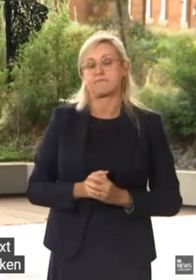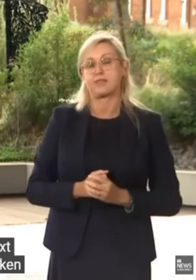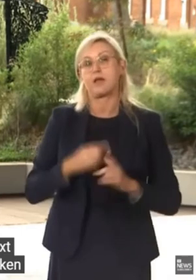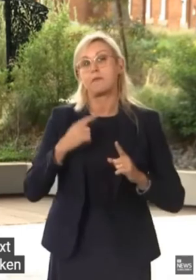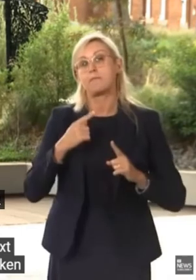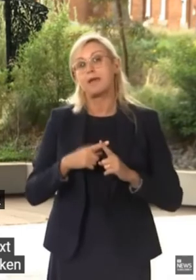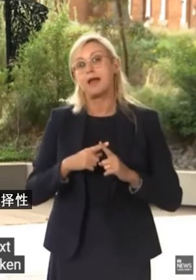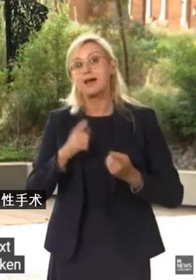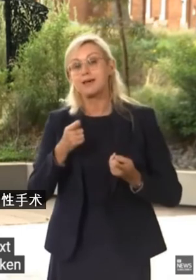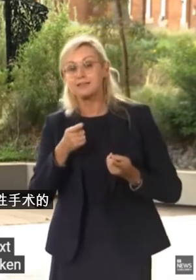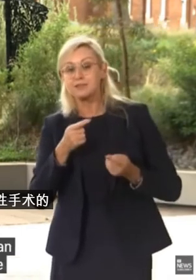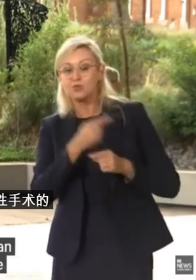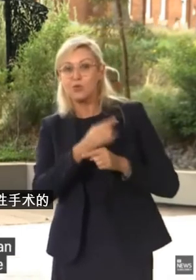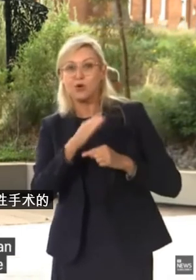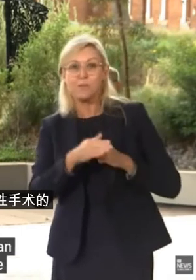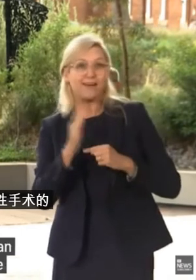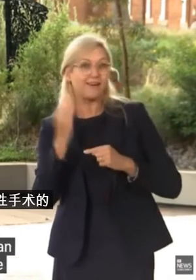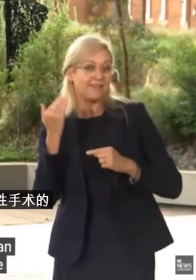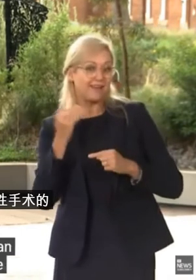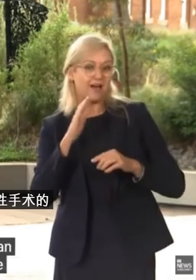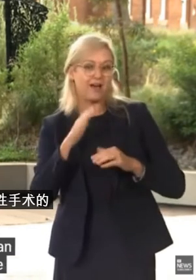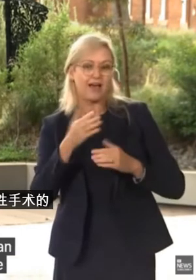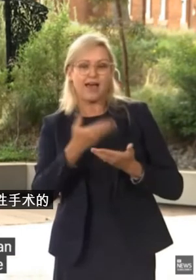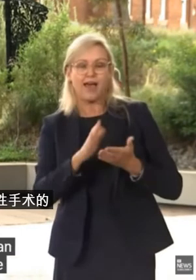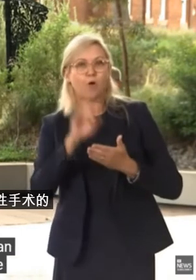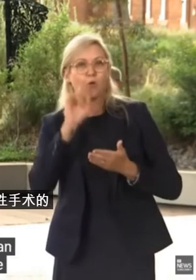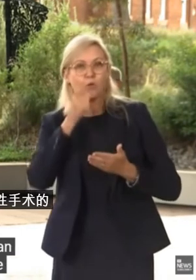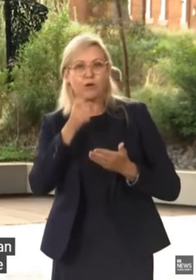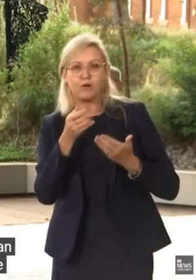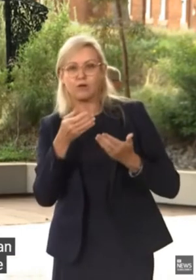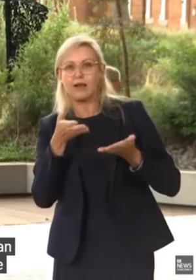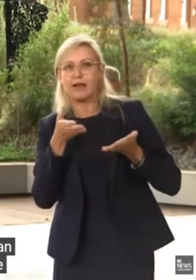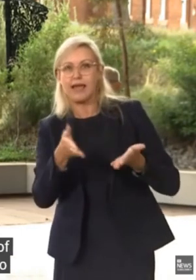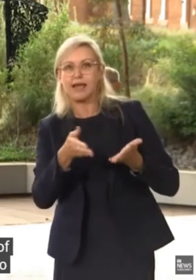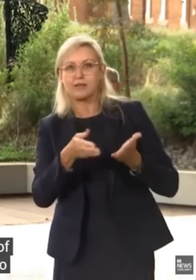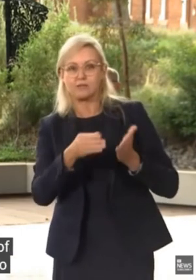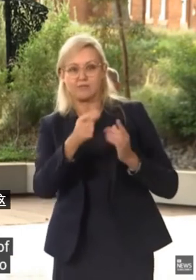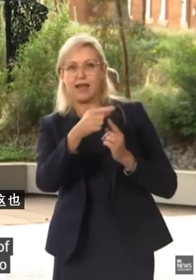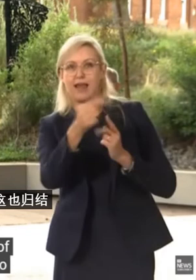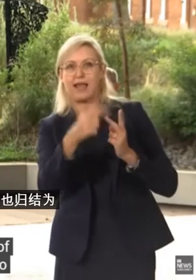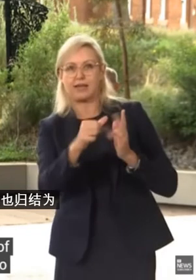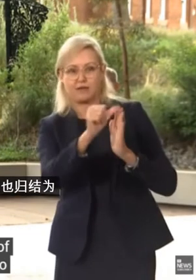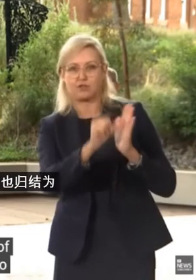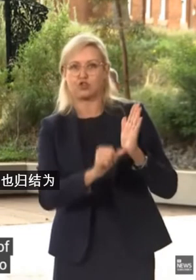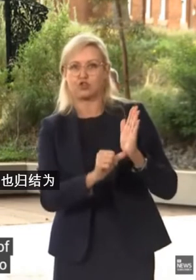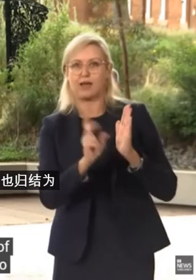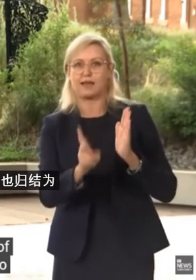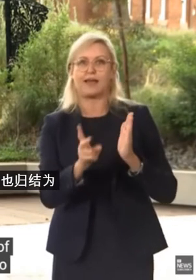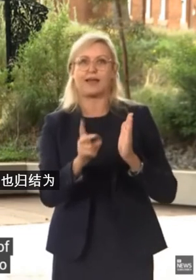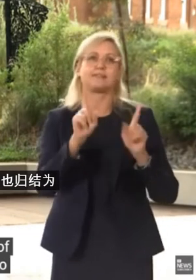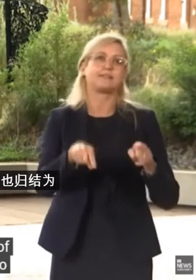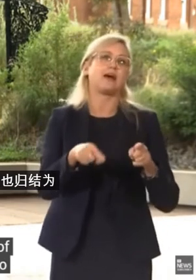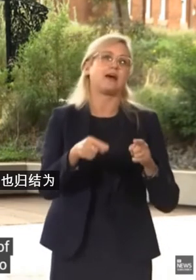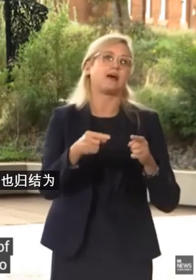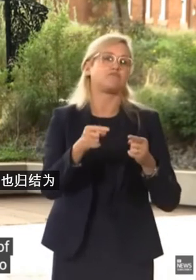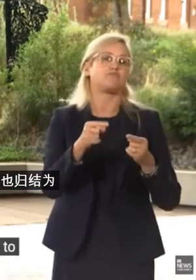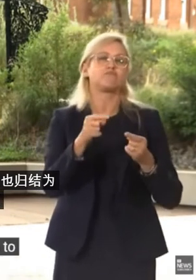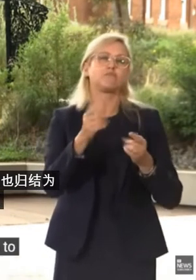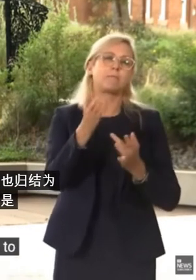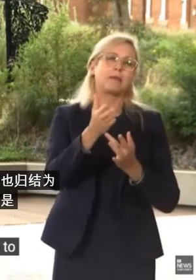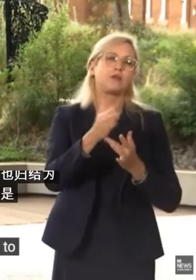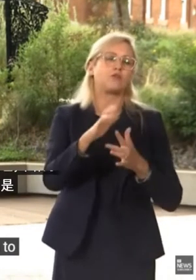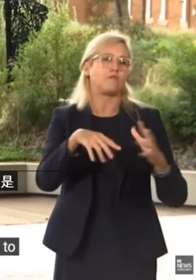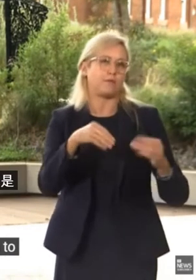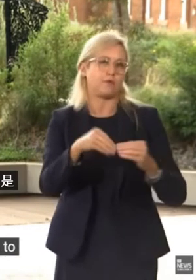non-urgent elective surgery back in the middle of February. We want to stick to that plan, and it comes down to priorities as well. So